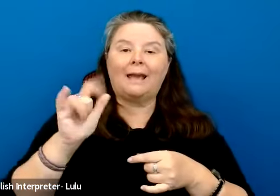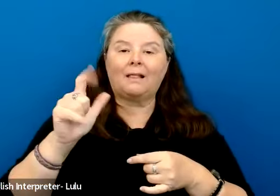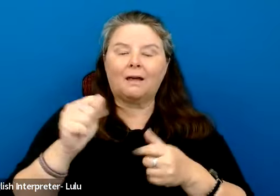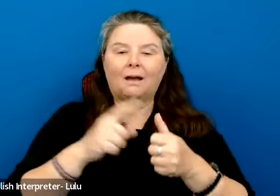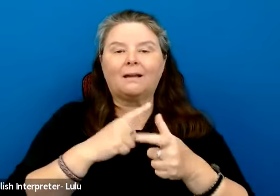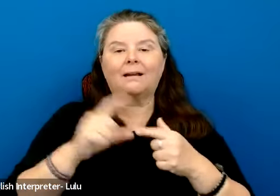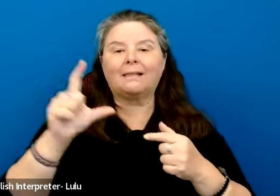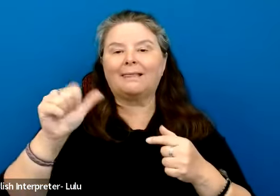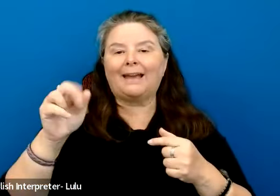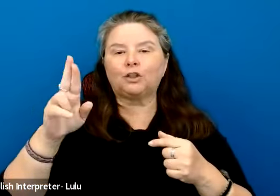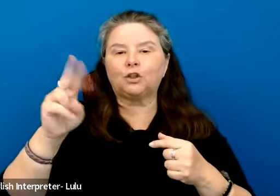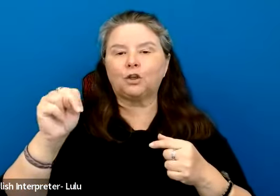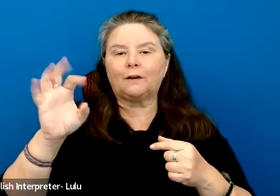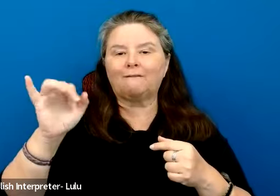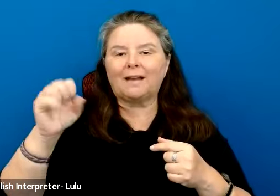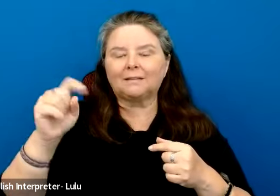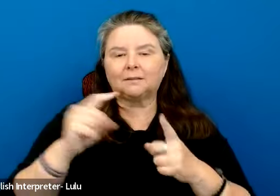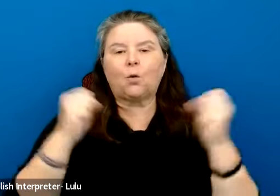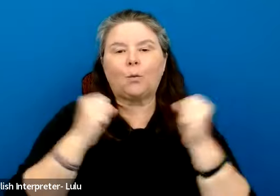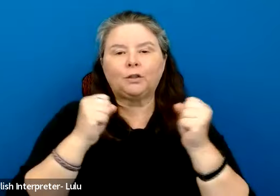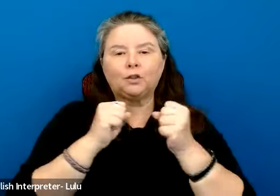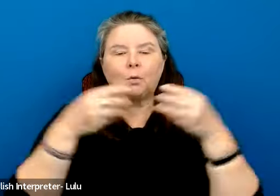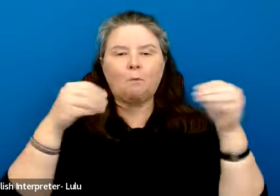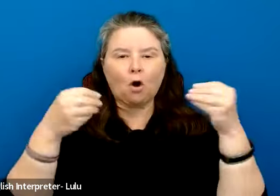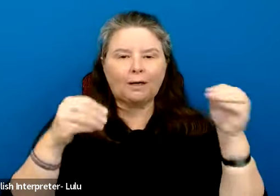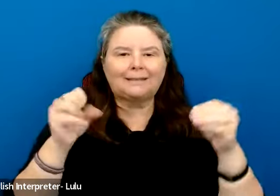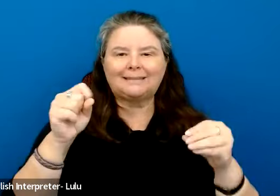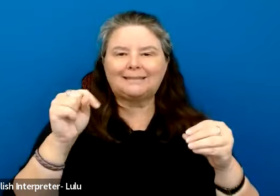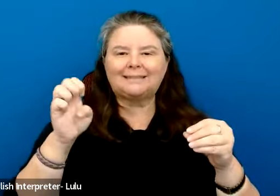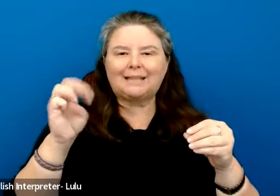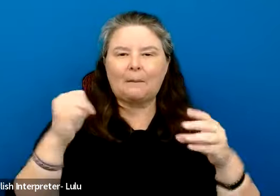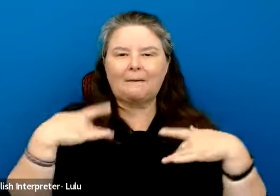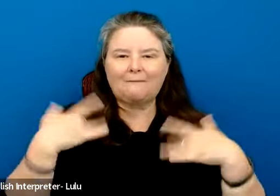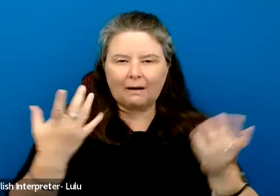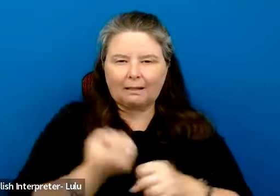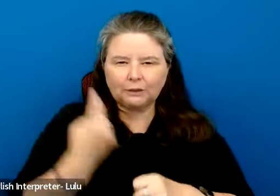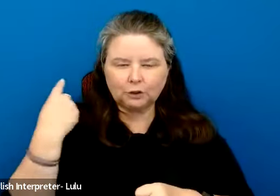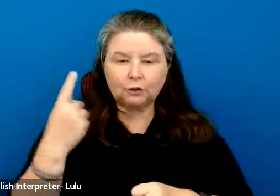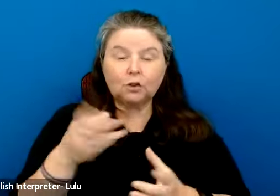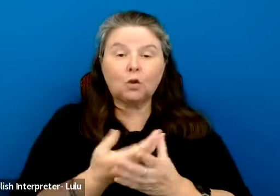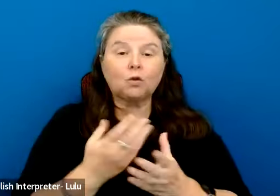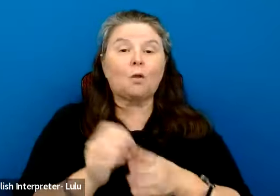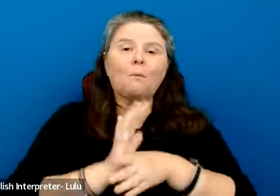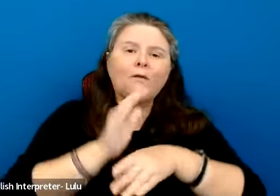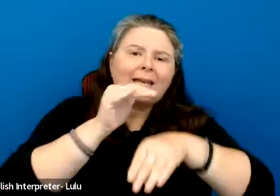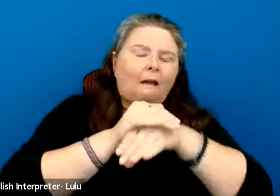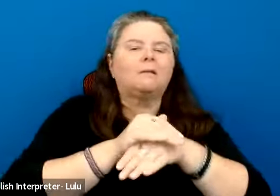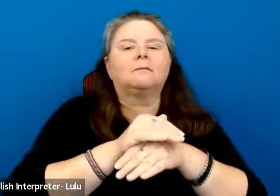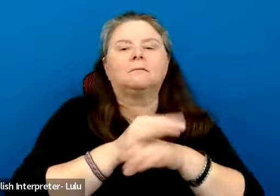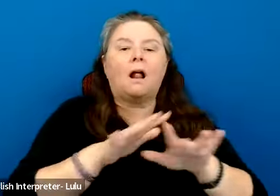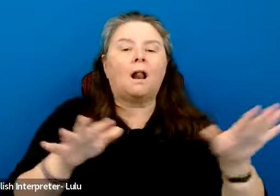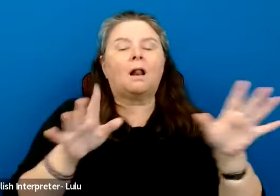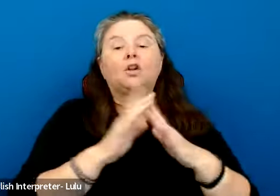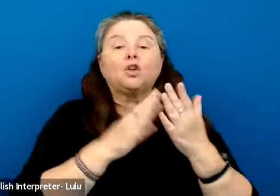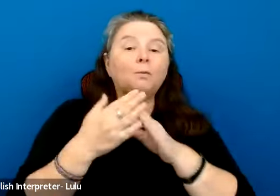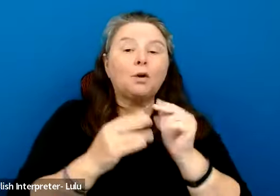Lantern Fest, Winter Market, STEM event that we did last year. It includes all these movie nights. These kind of things are the